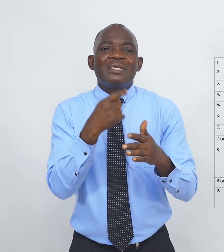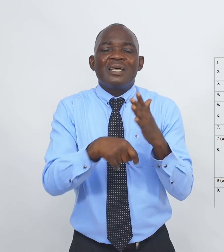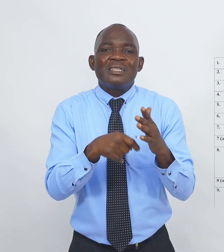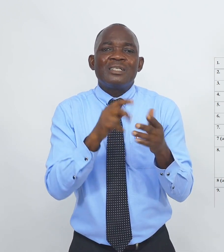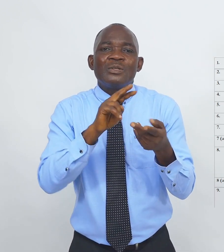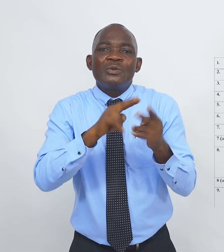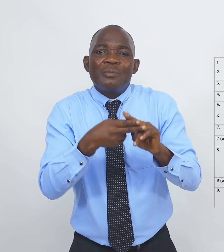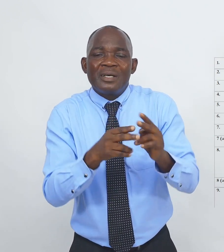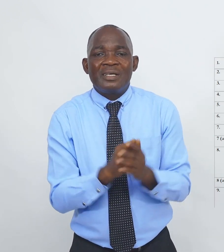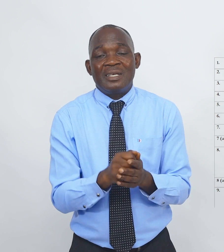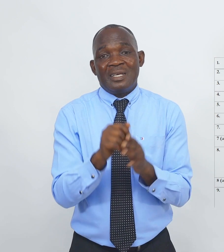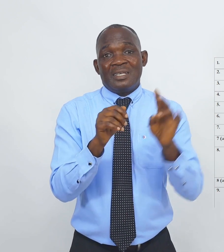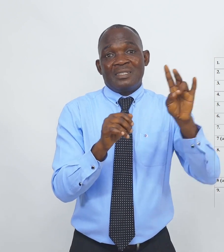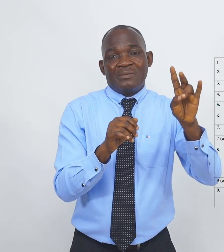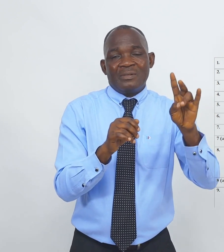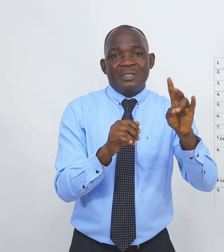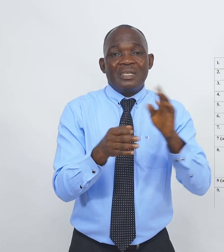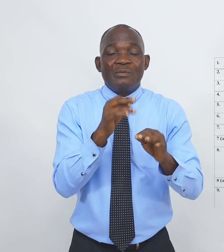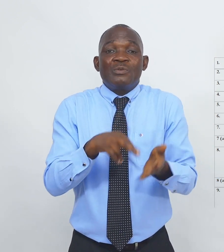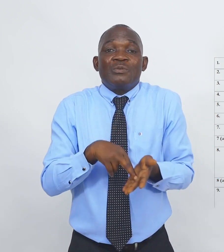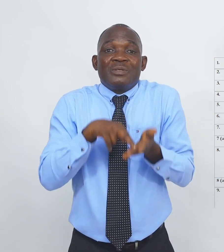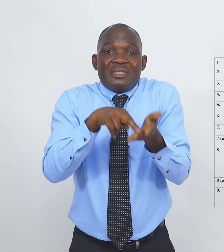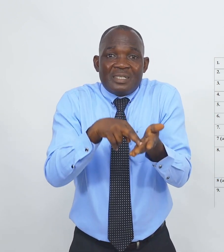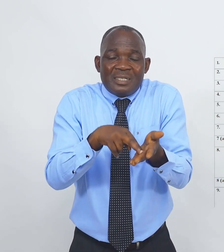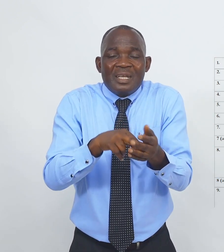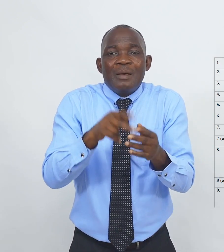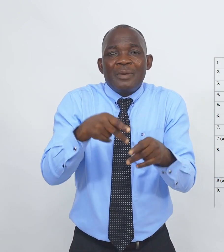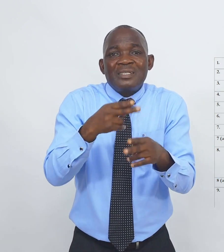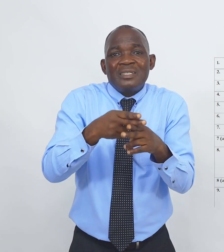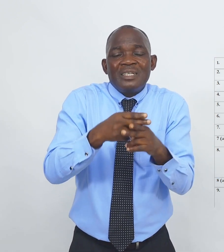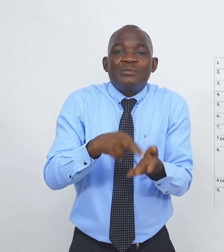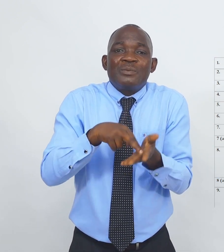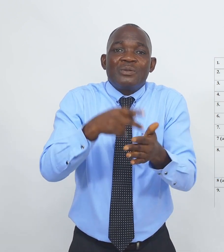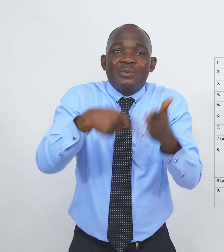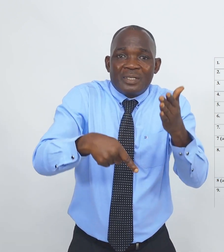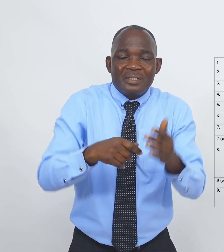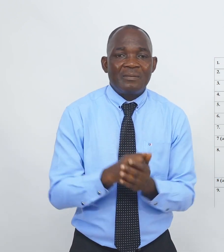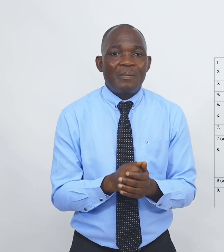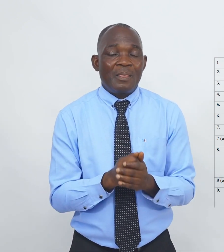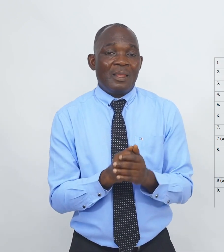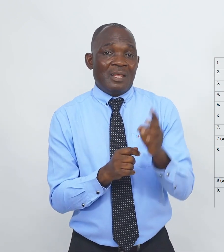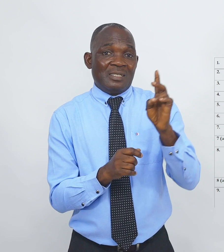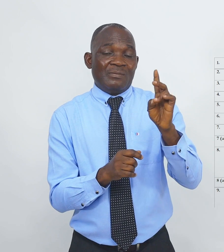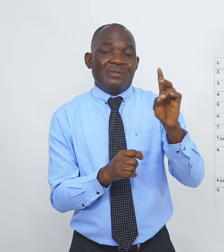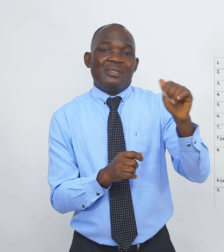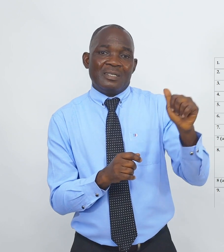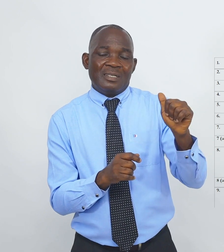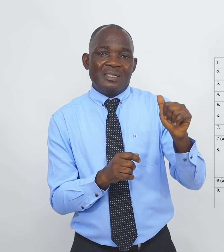identification number. 7. If represented, name of representative. 7A.